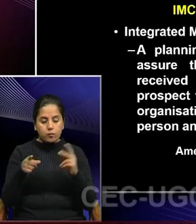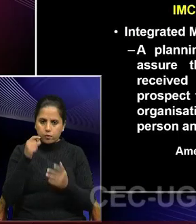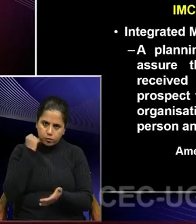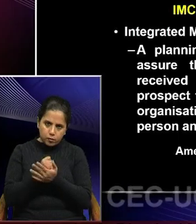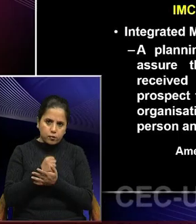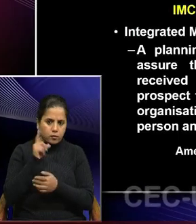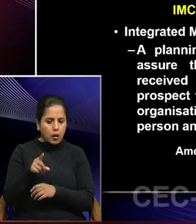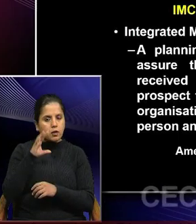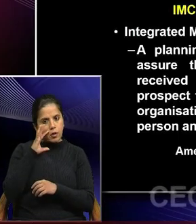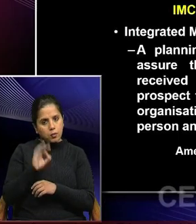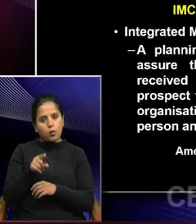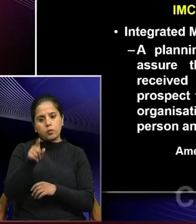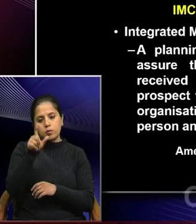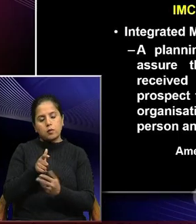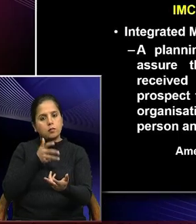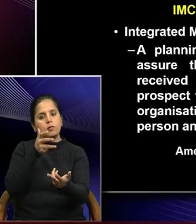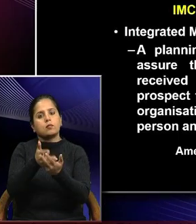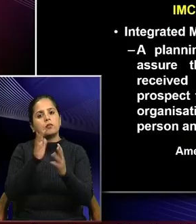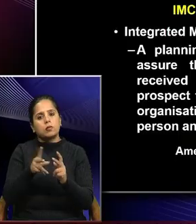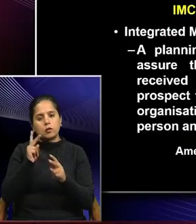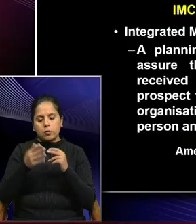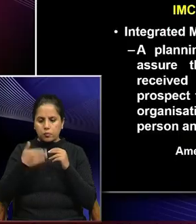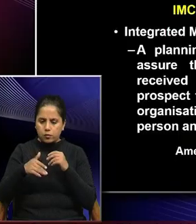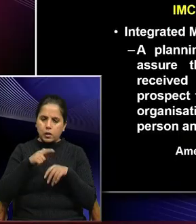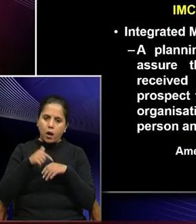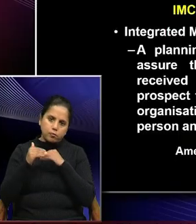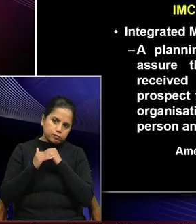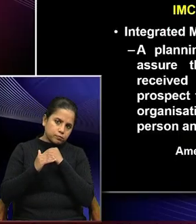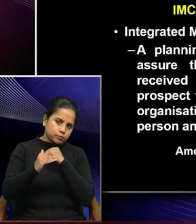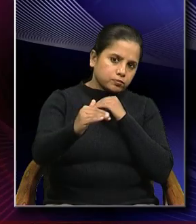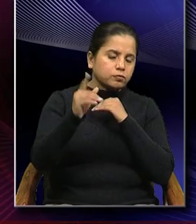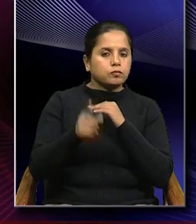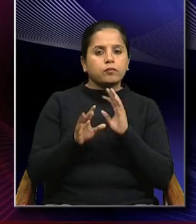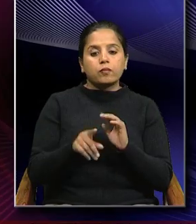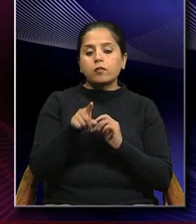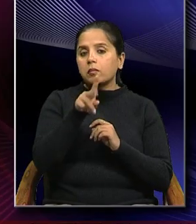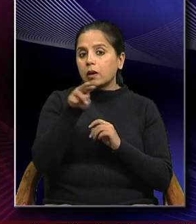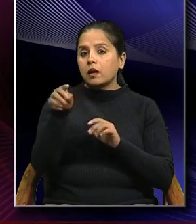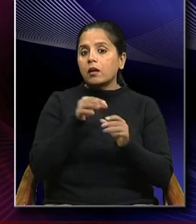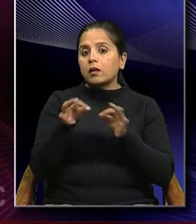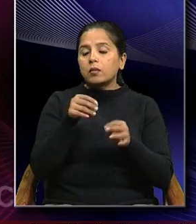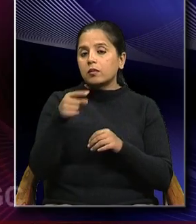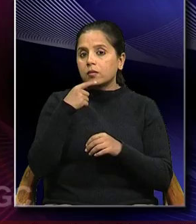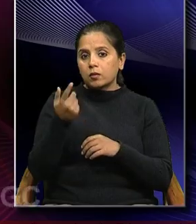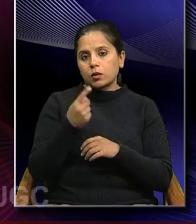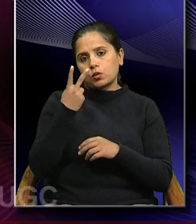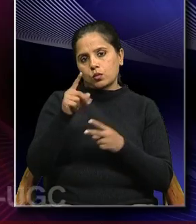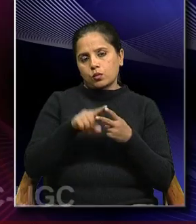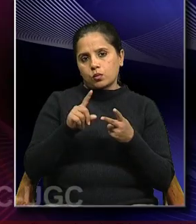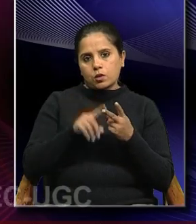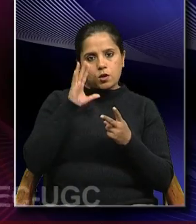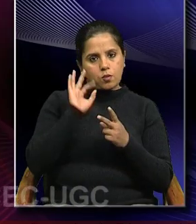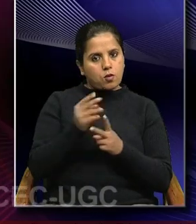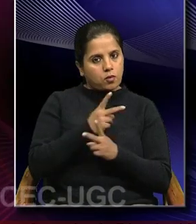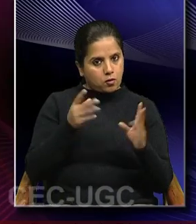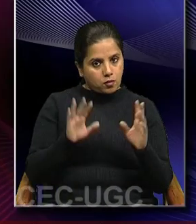be relevant to that person and consistent over time. So, this definition actually talks about two important things,